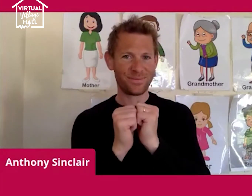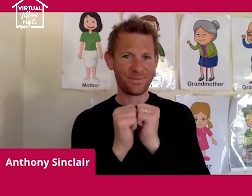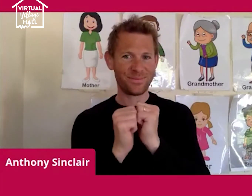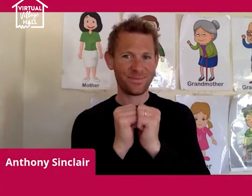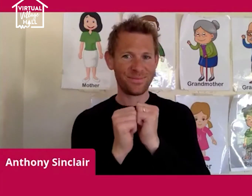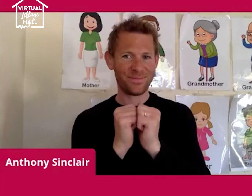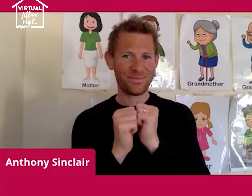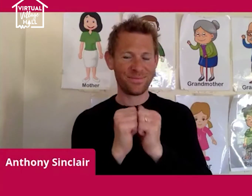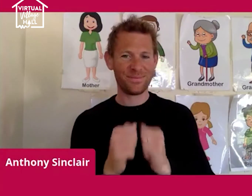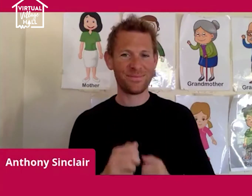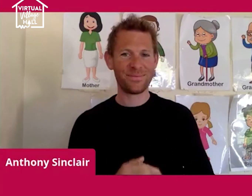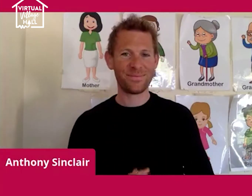brother.